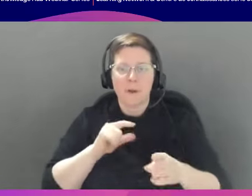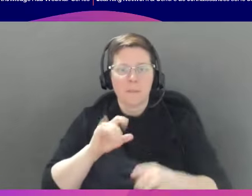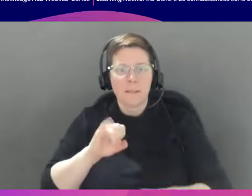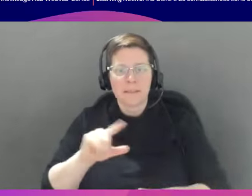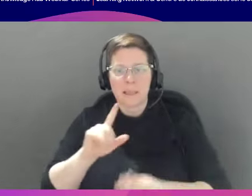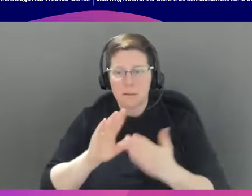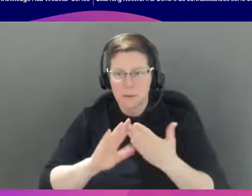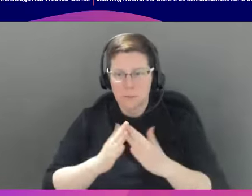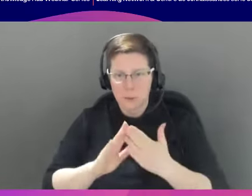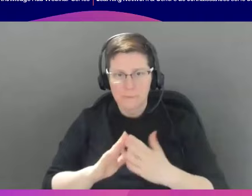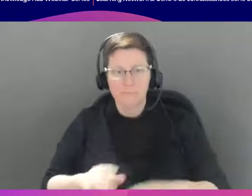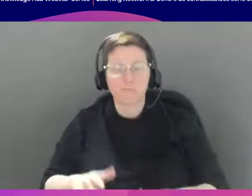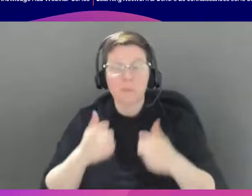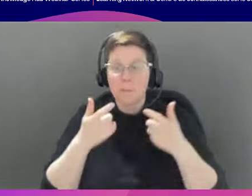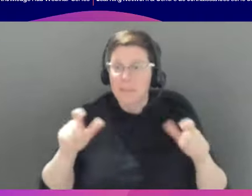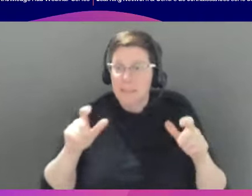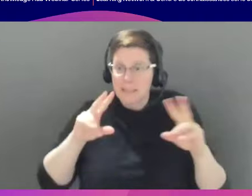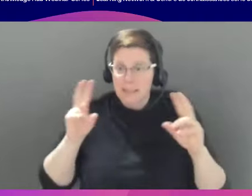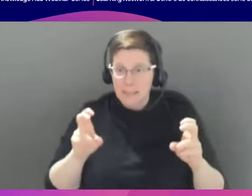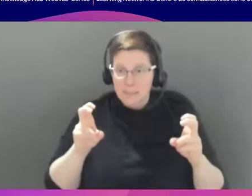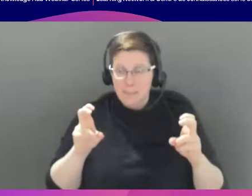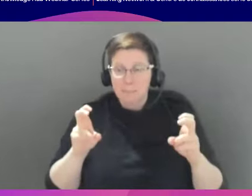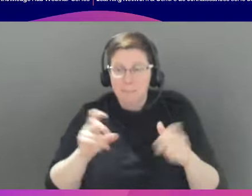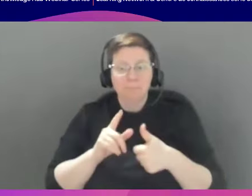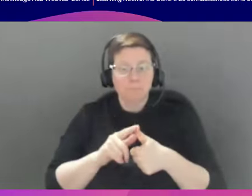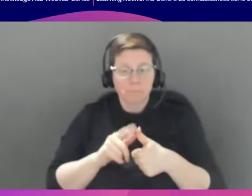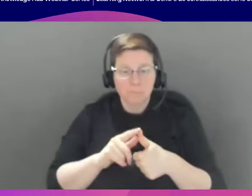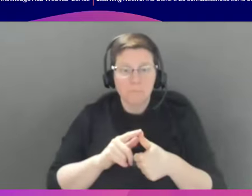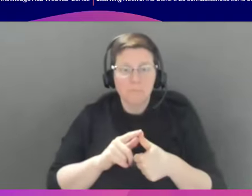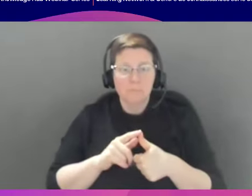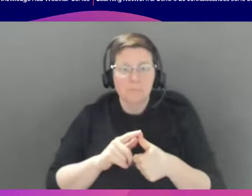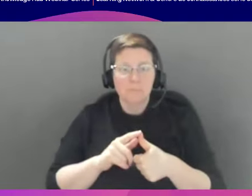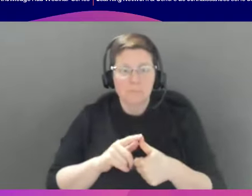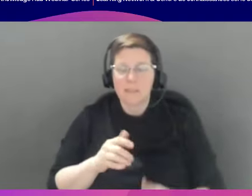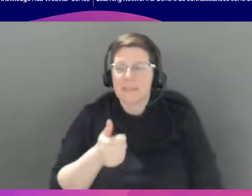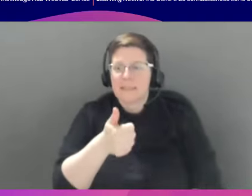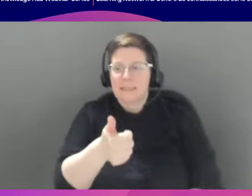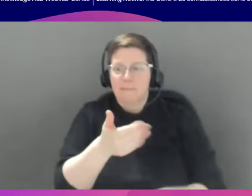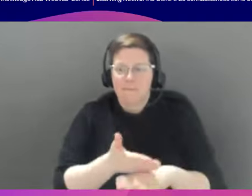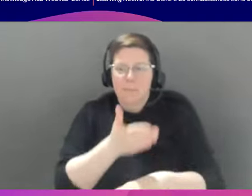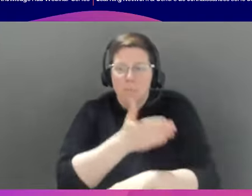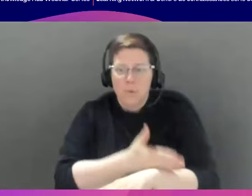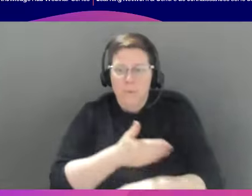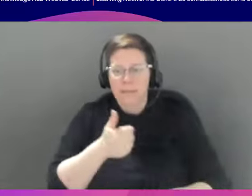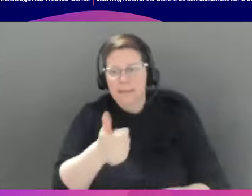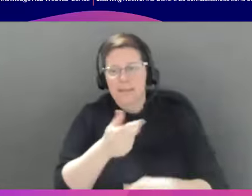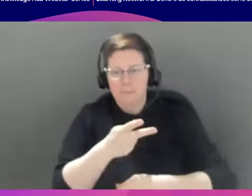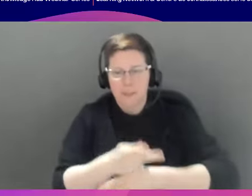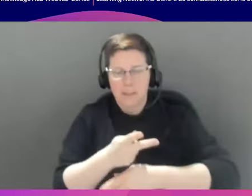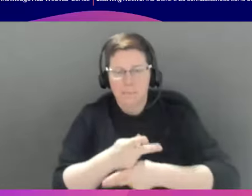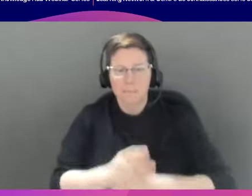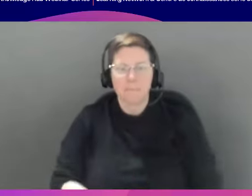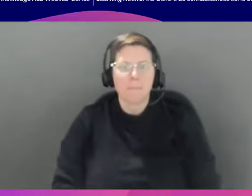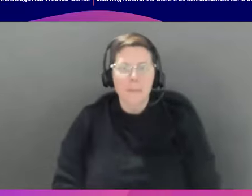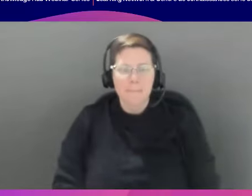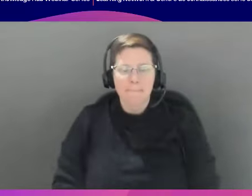The biggest and first theme that we found was the focus of self-improvement and self-care.